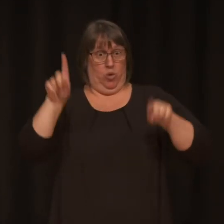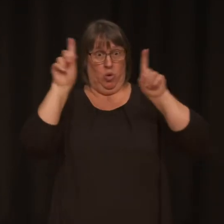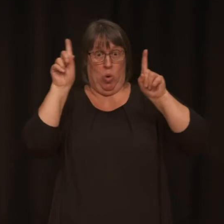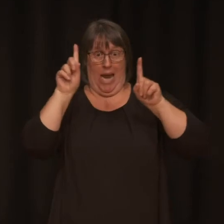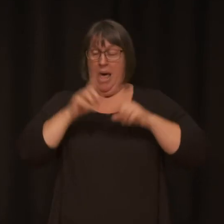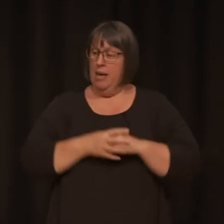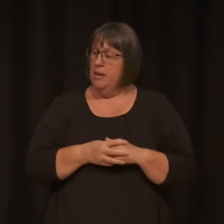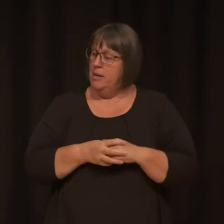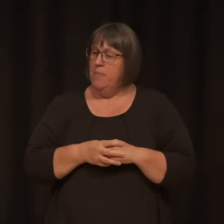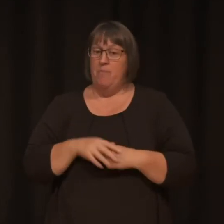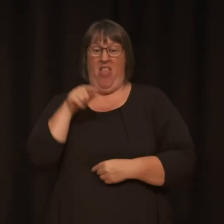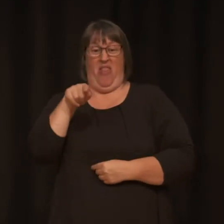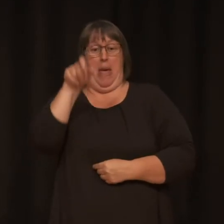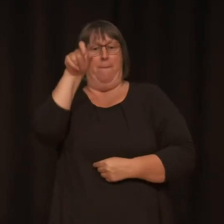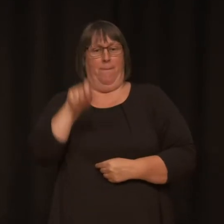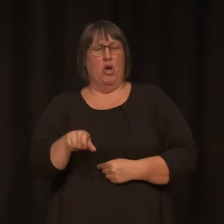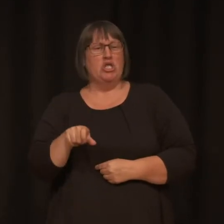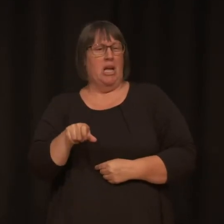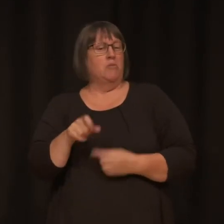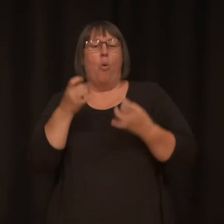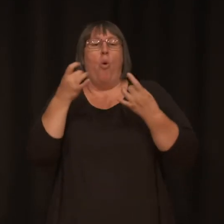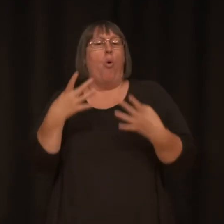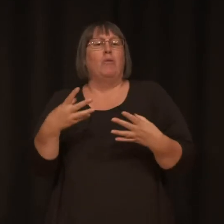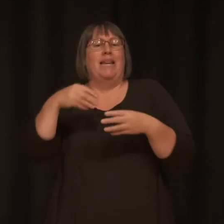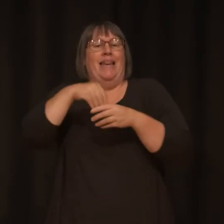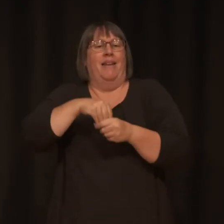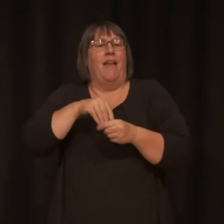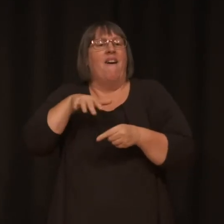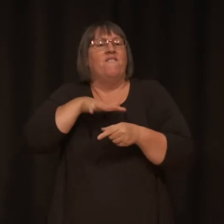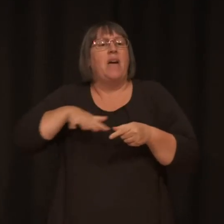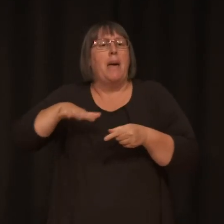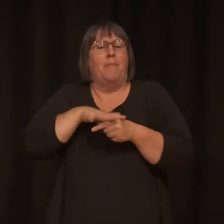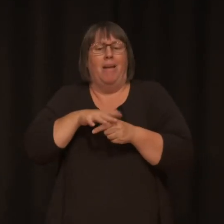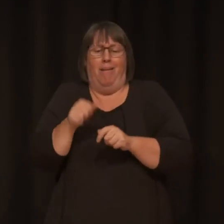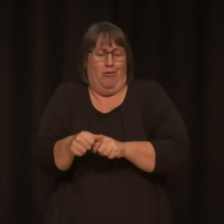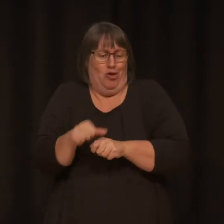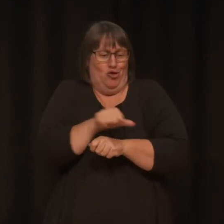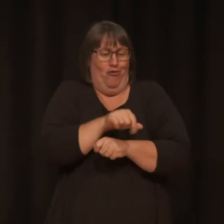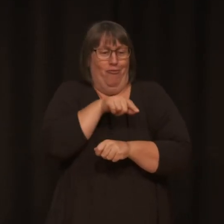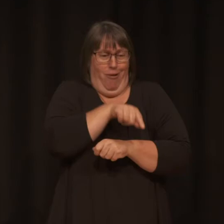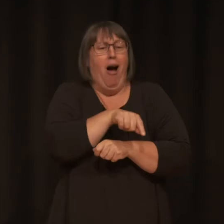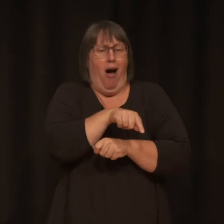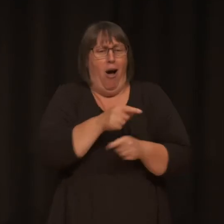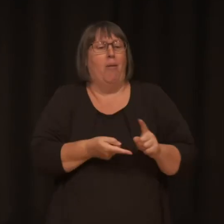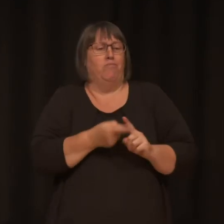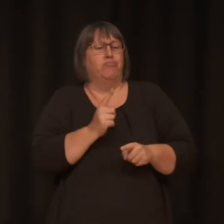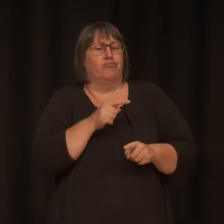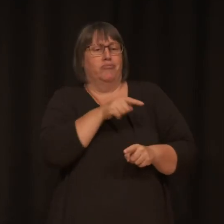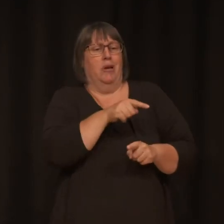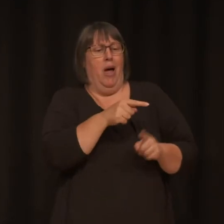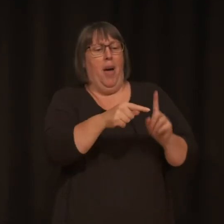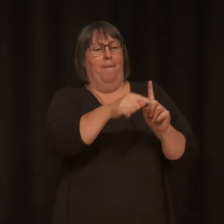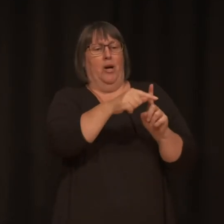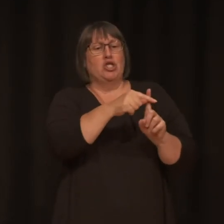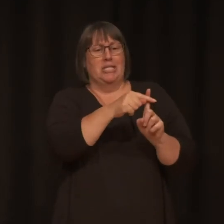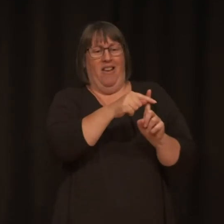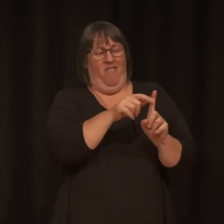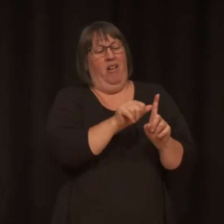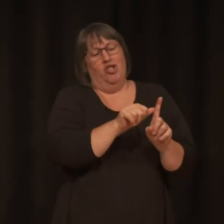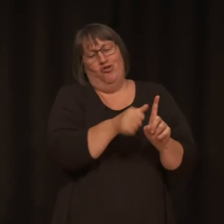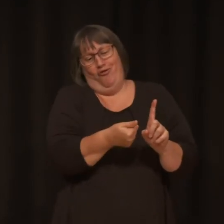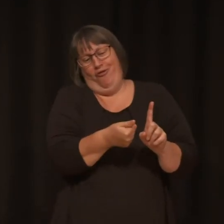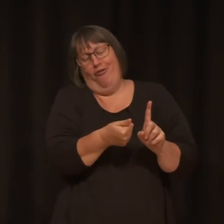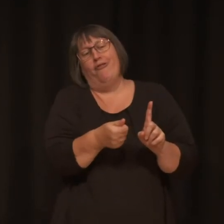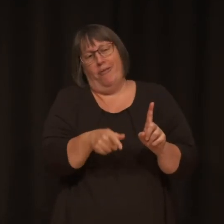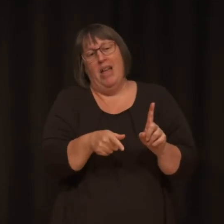an individual who is within an existing family, so their other family members have already returned positive results for COVID. They've